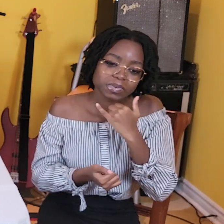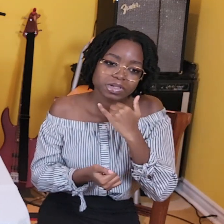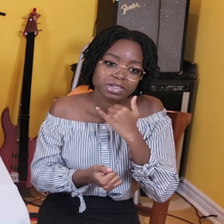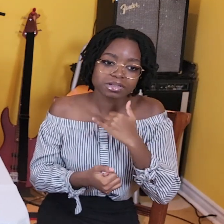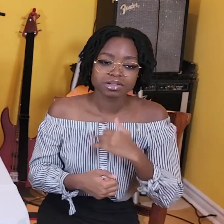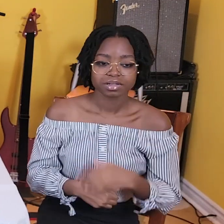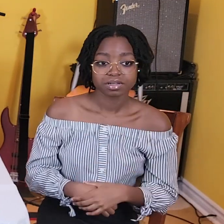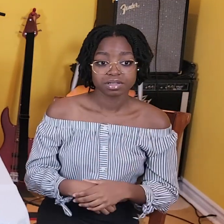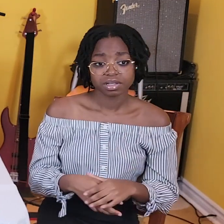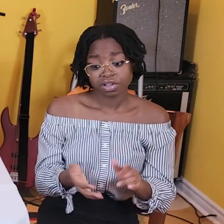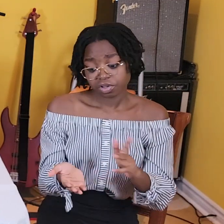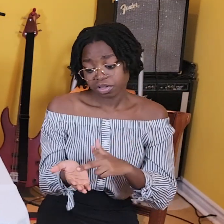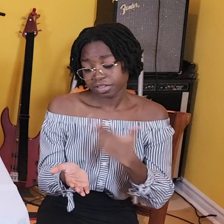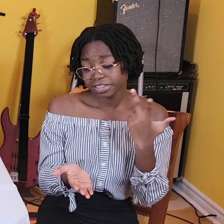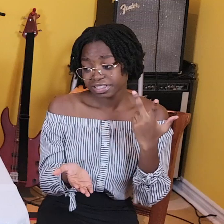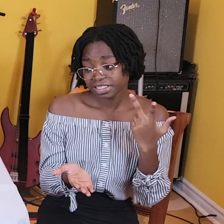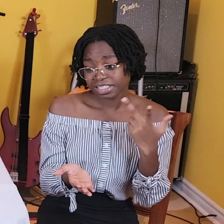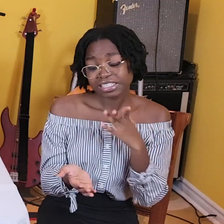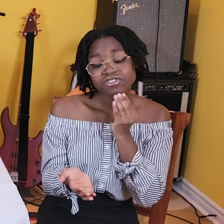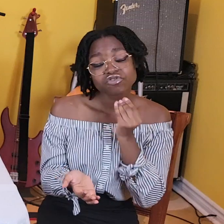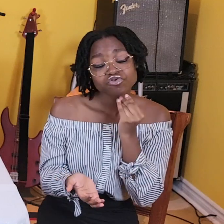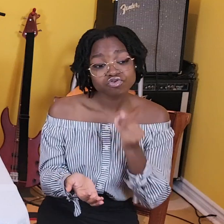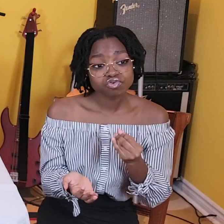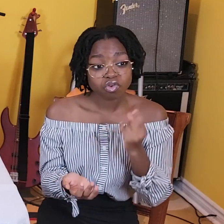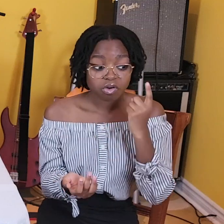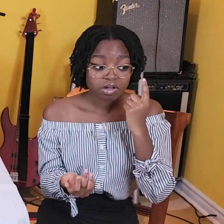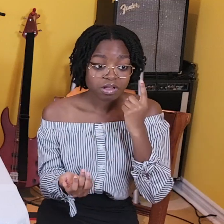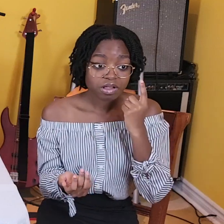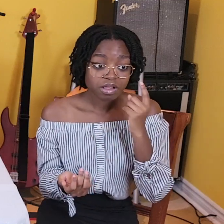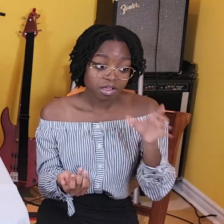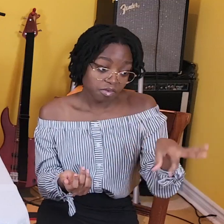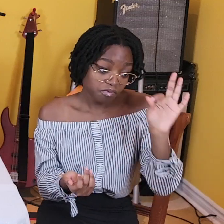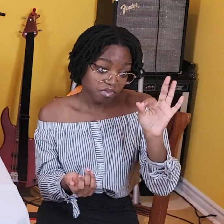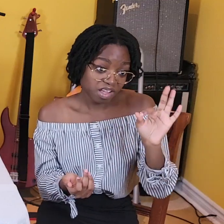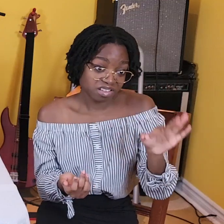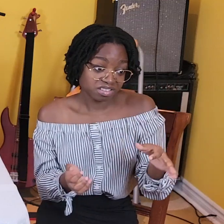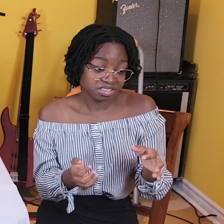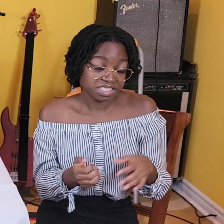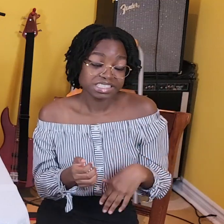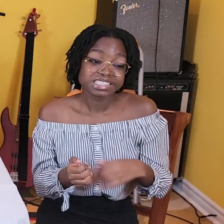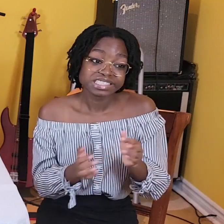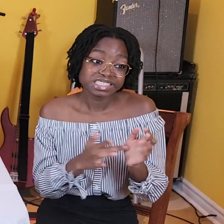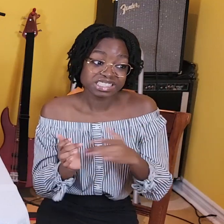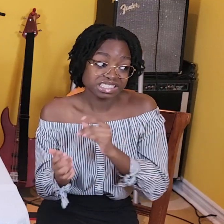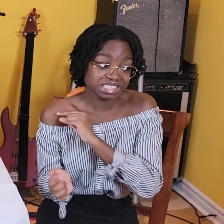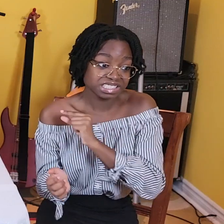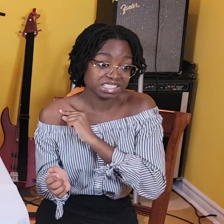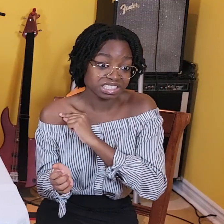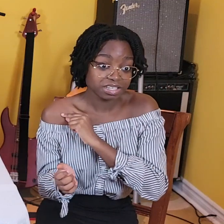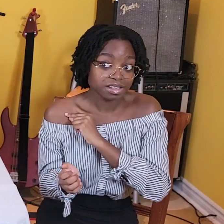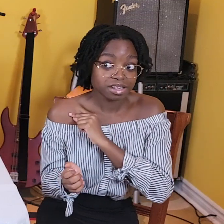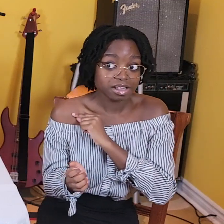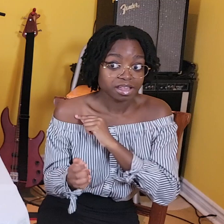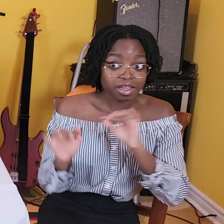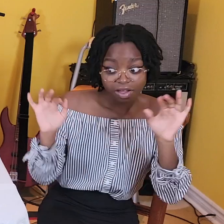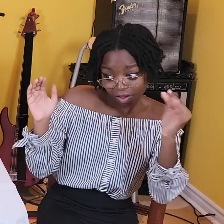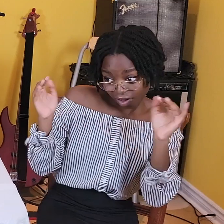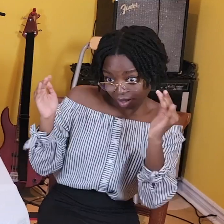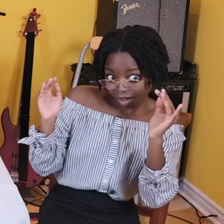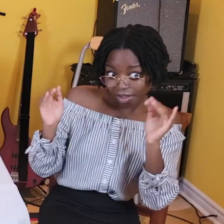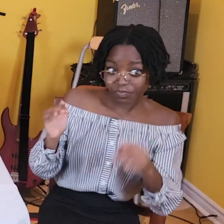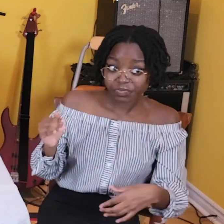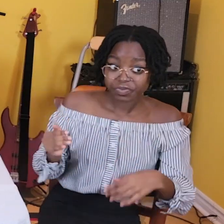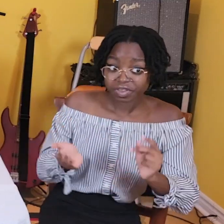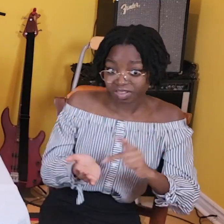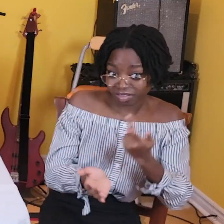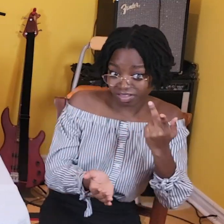So three times the Jews found Jesus guilty, three times the Roman government found Jesus Christ not